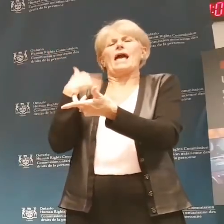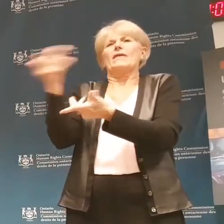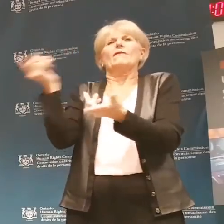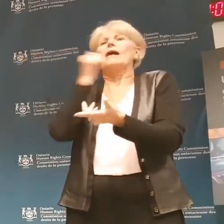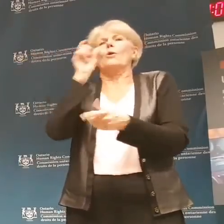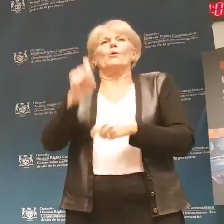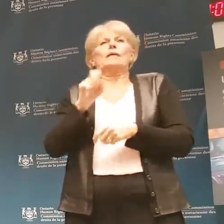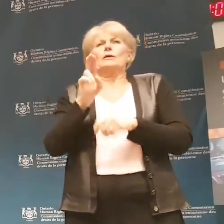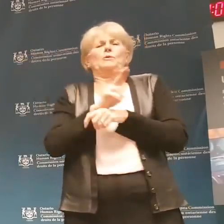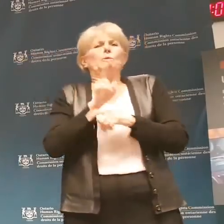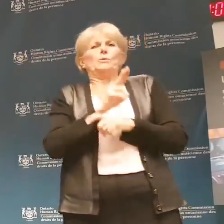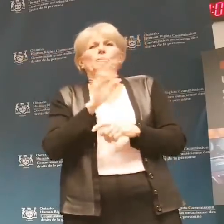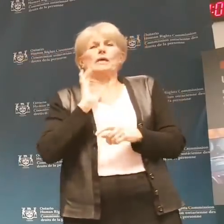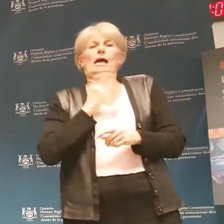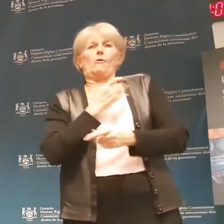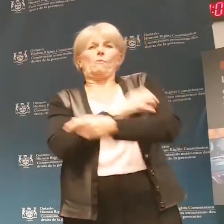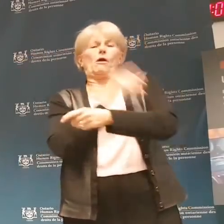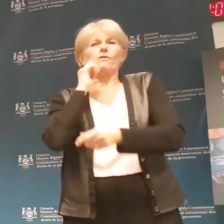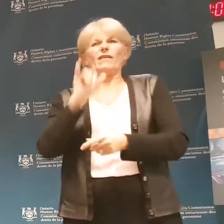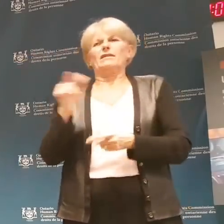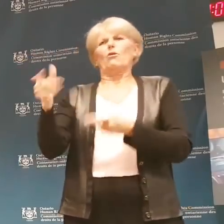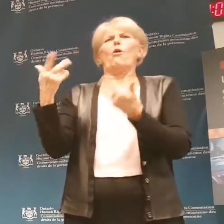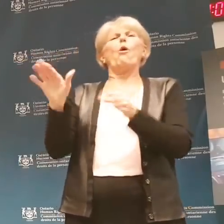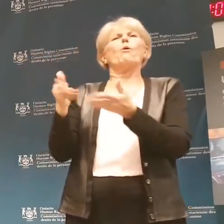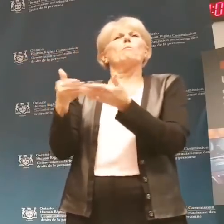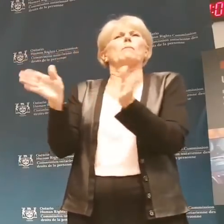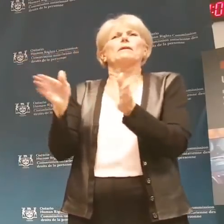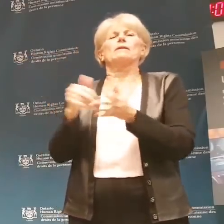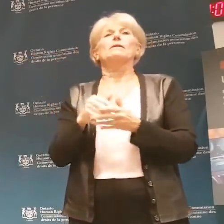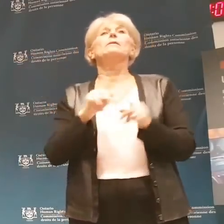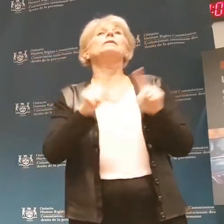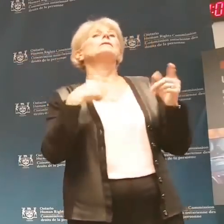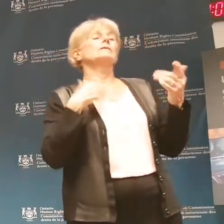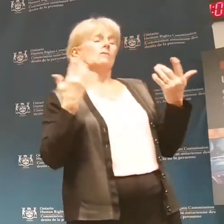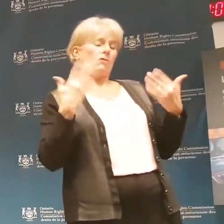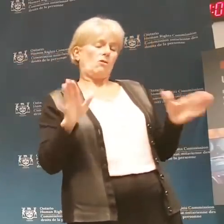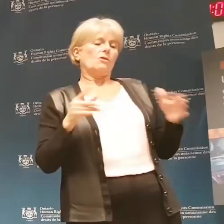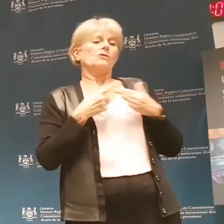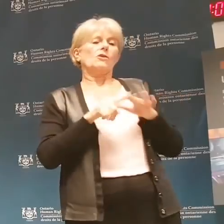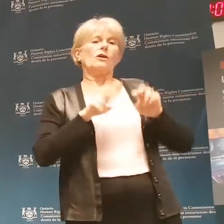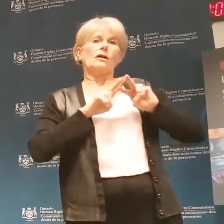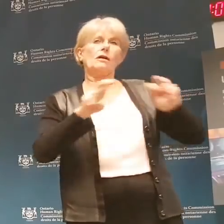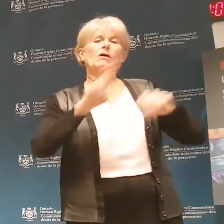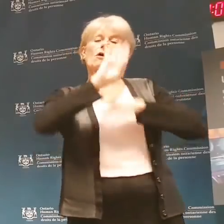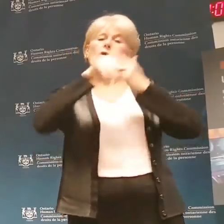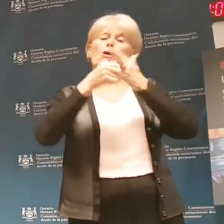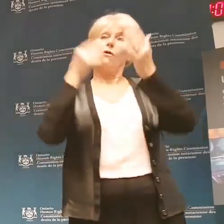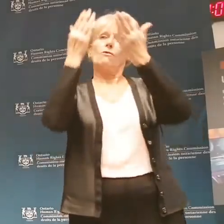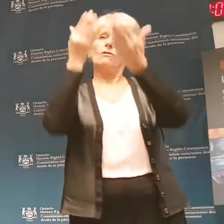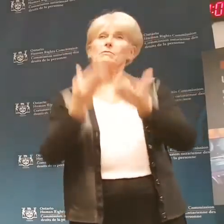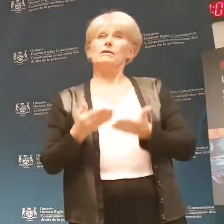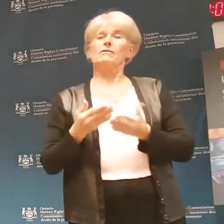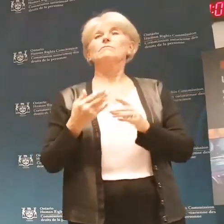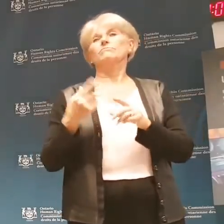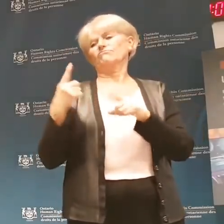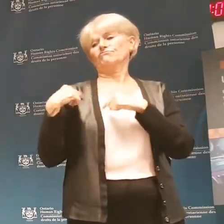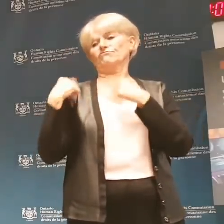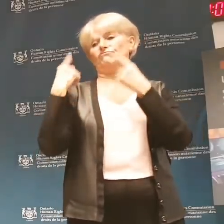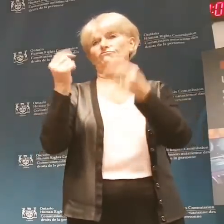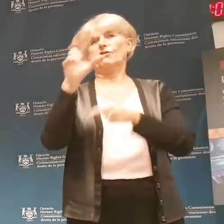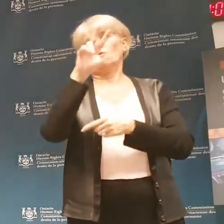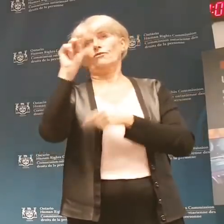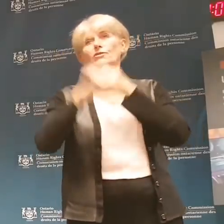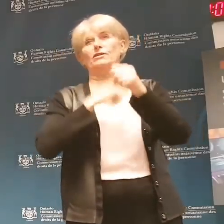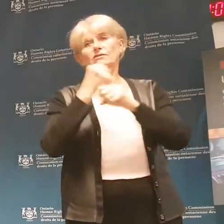our inquiry powers to obtain them. But we've already started to analyze all of the recommendations made over the last